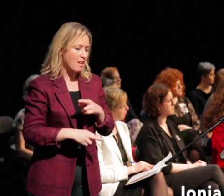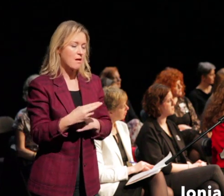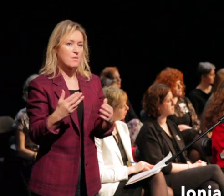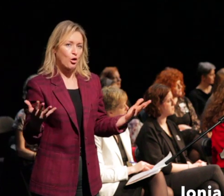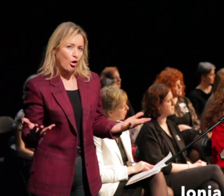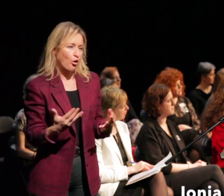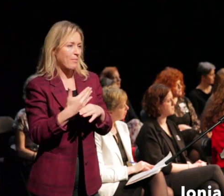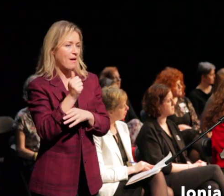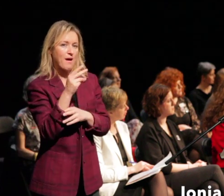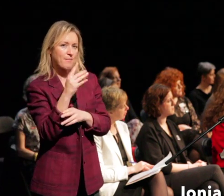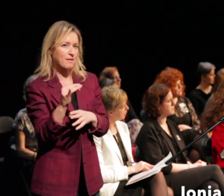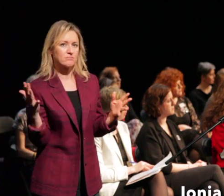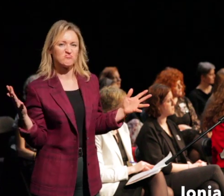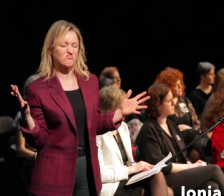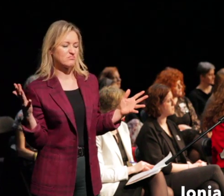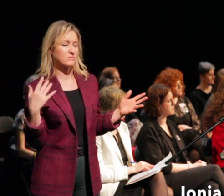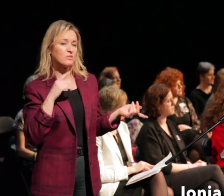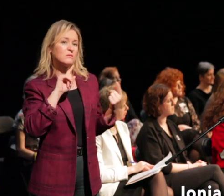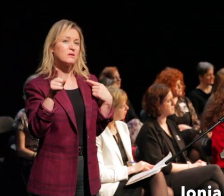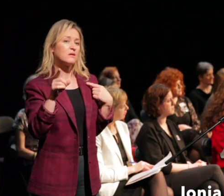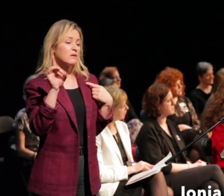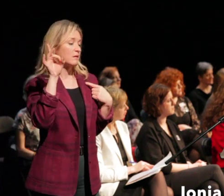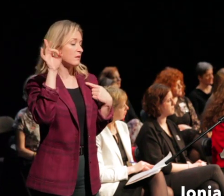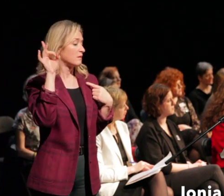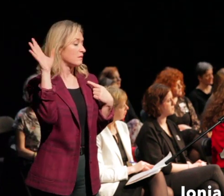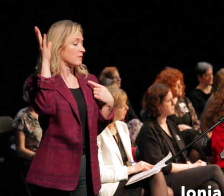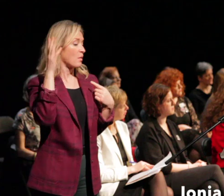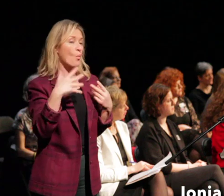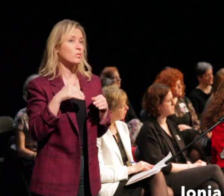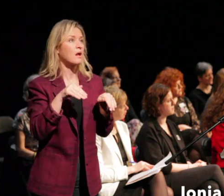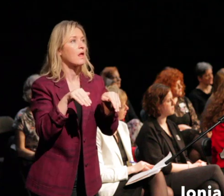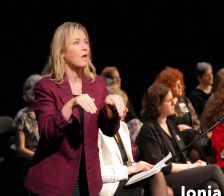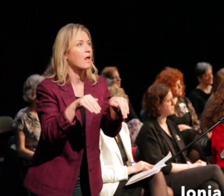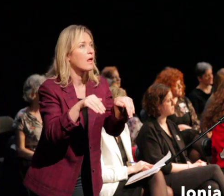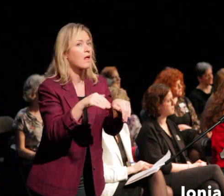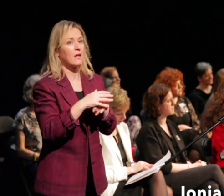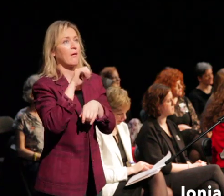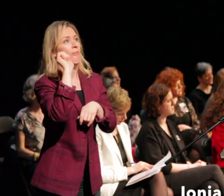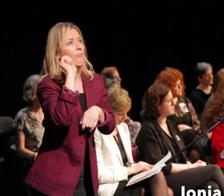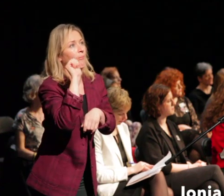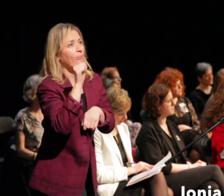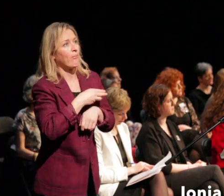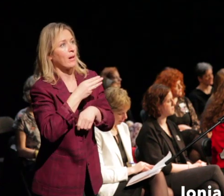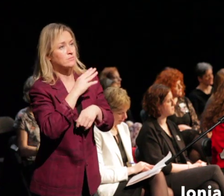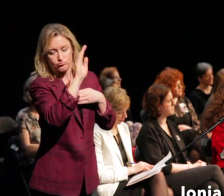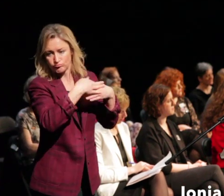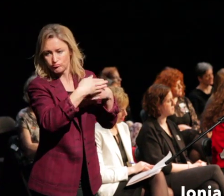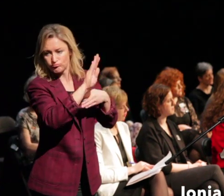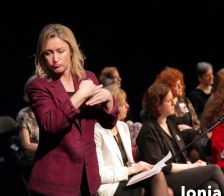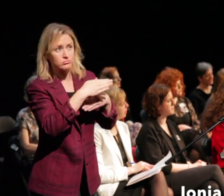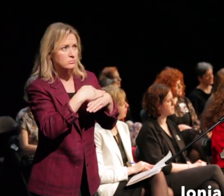have reacted to this by choosing not to engage, not to beat against a door that stayed steadfastly